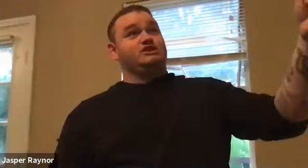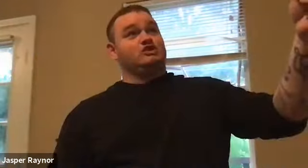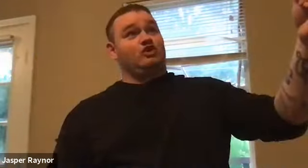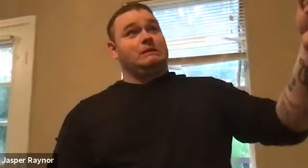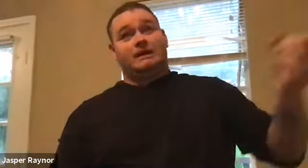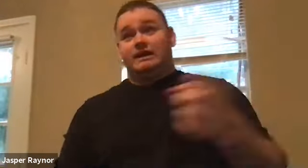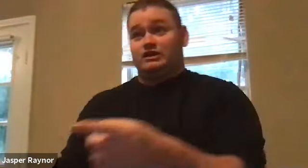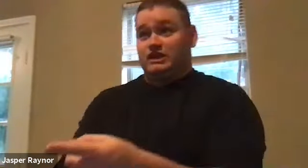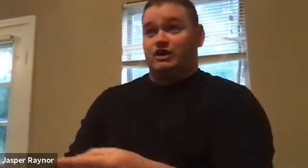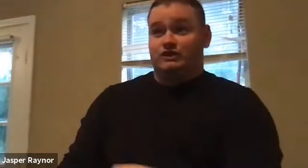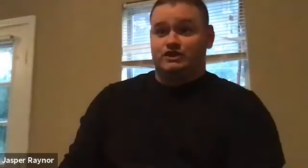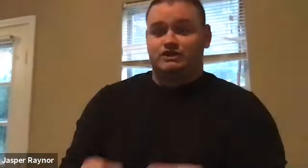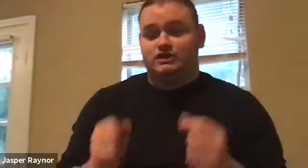preacher's screaming, he looks at her and she's just,